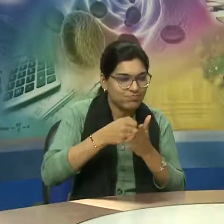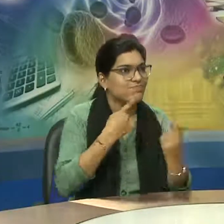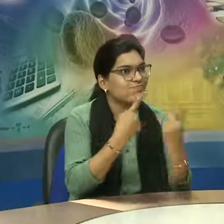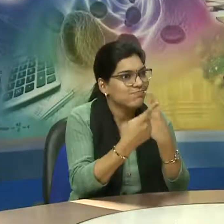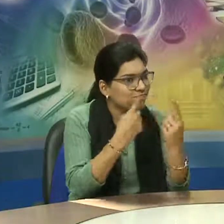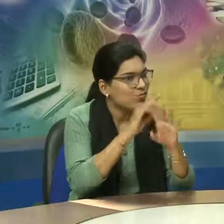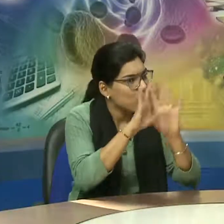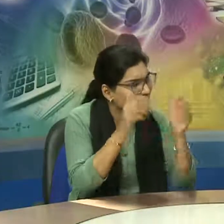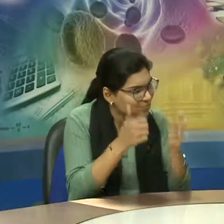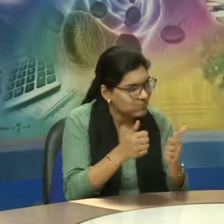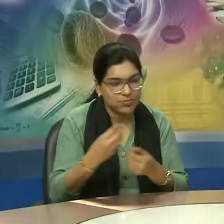people were